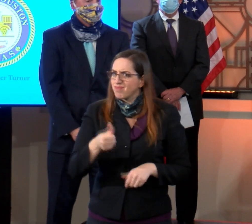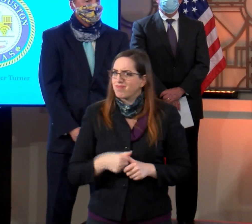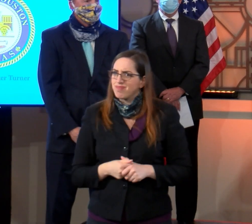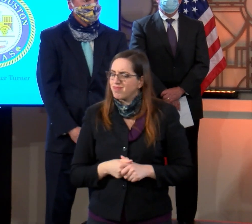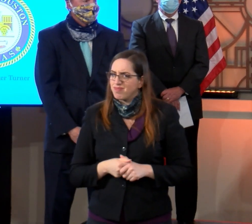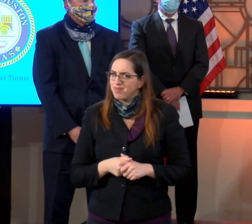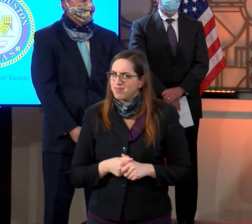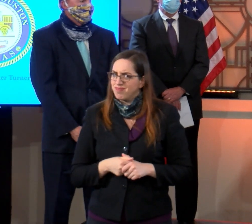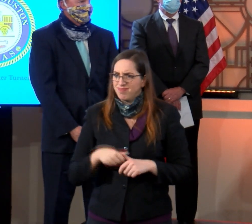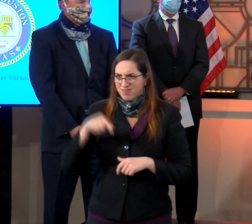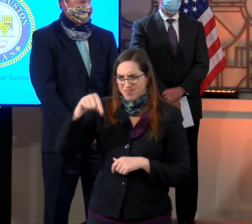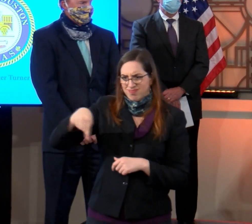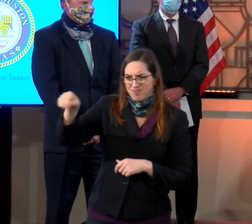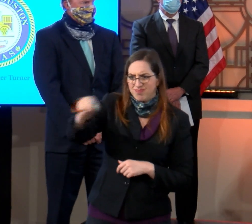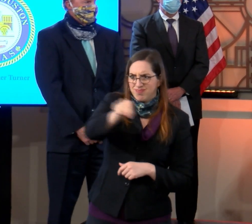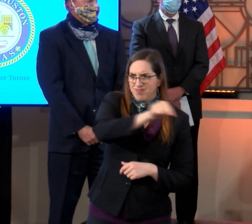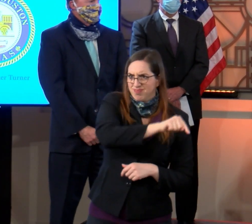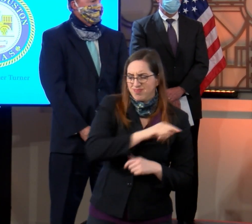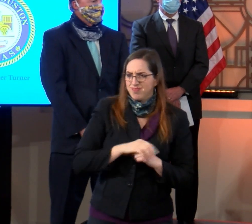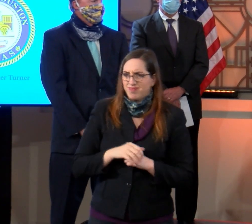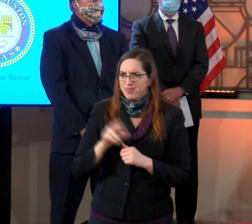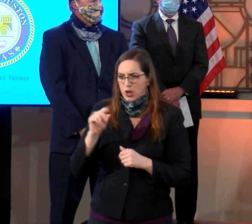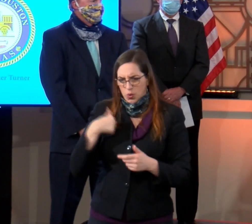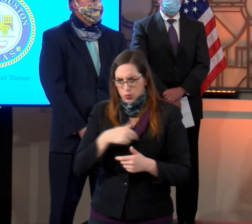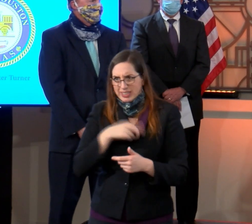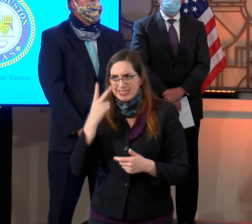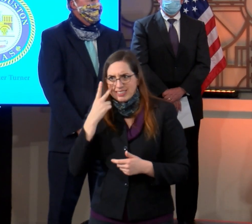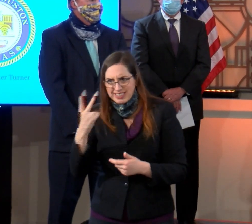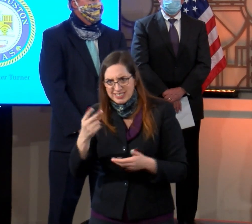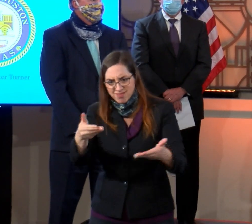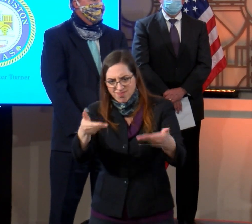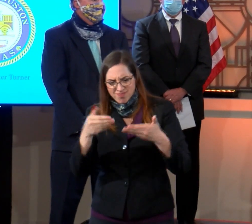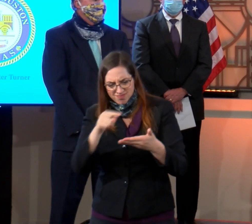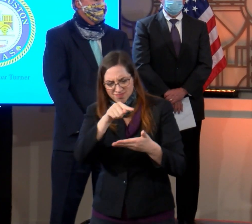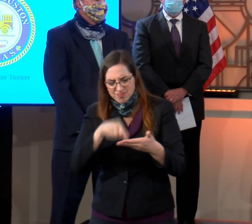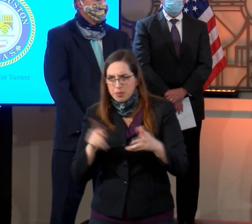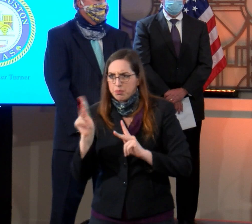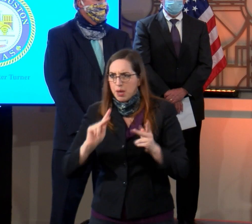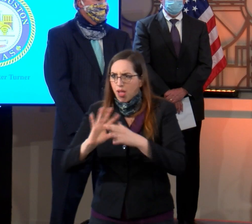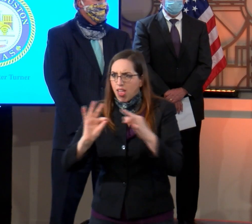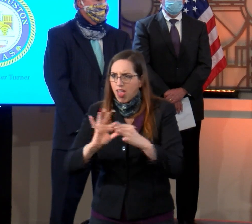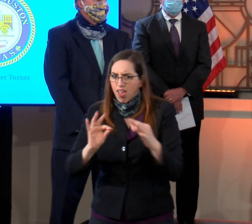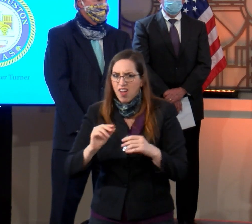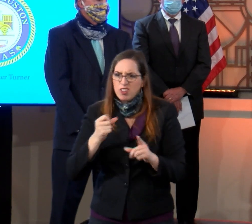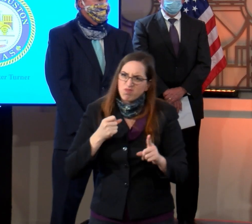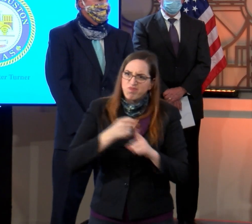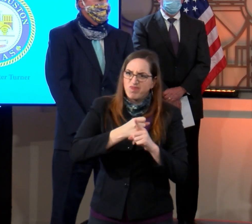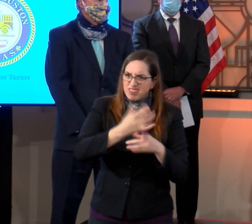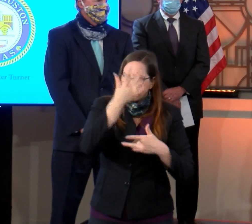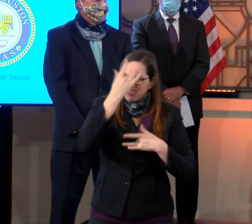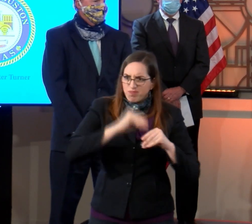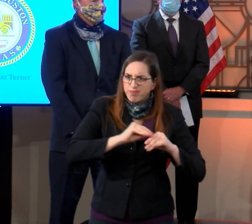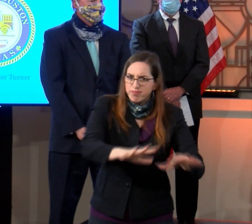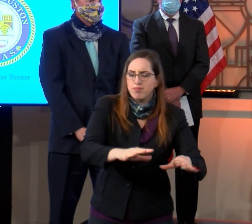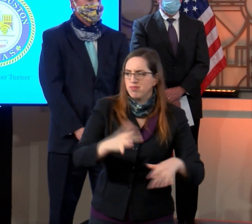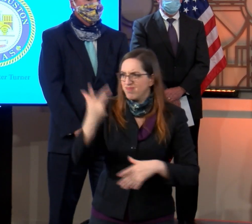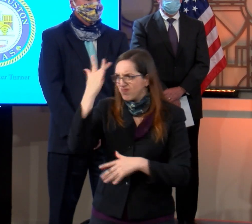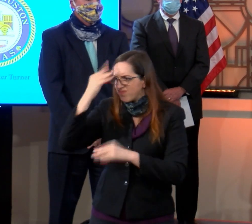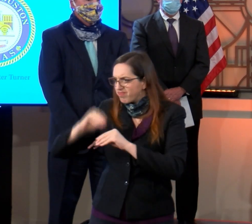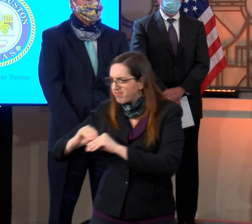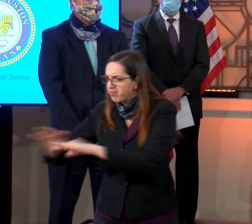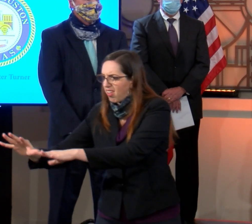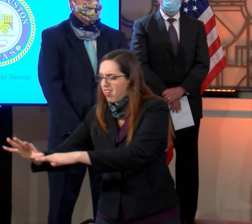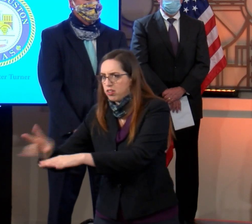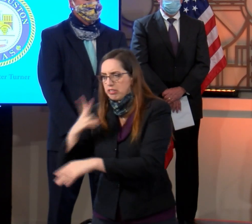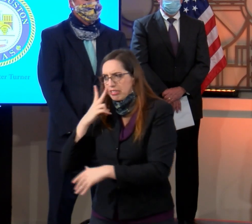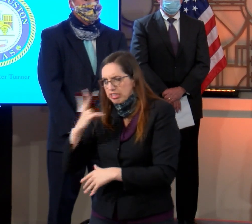Not when these type of articles are still being written based on the facts that exist within